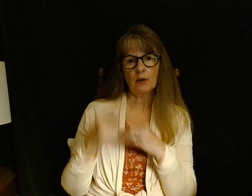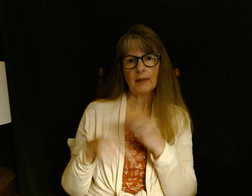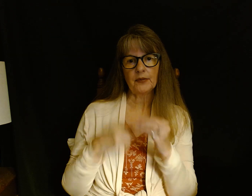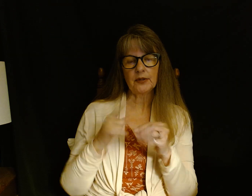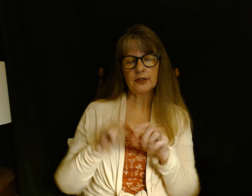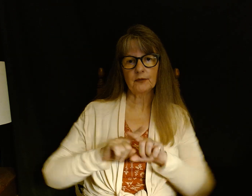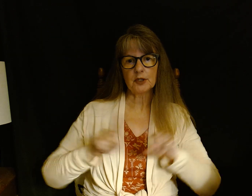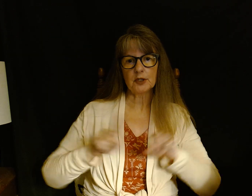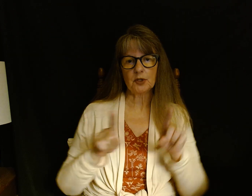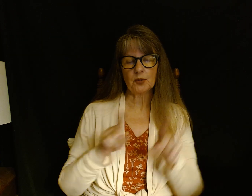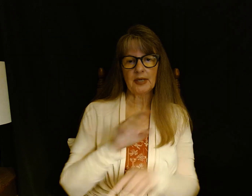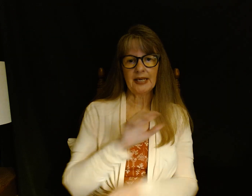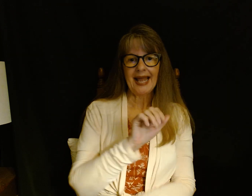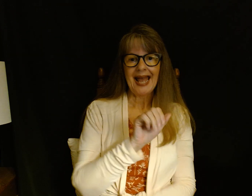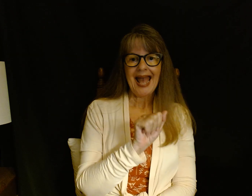the difference between